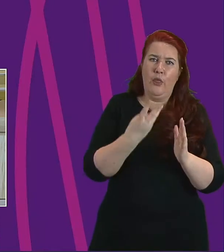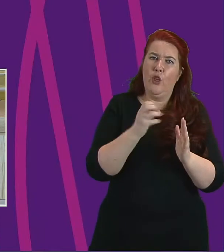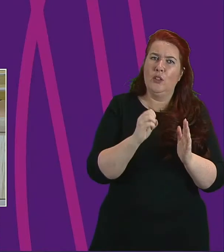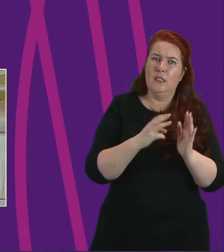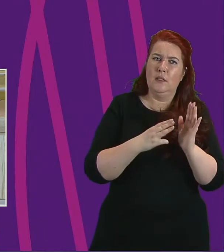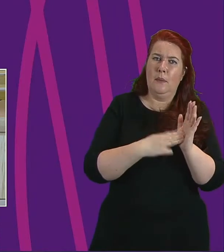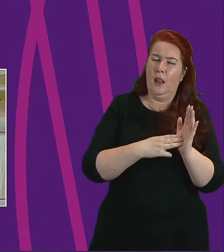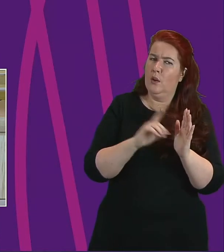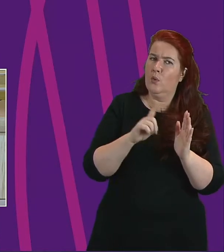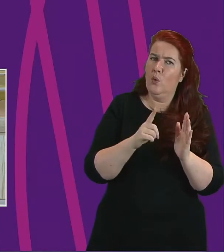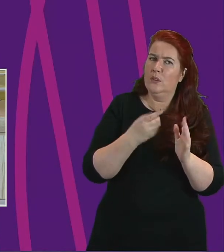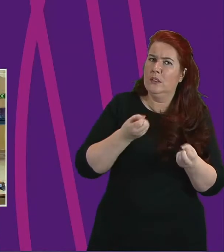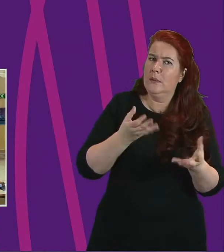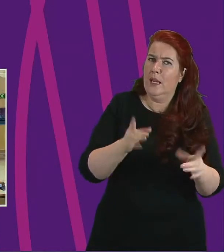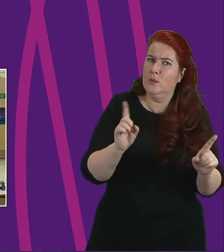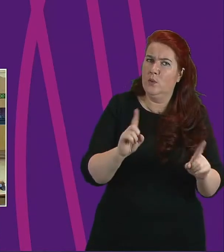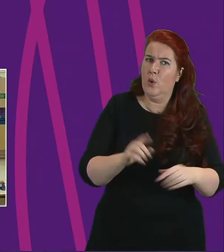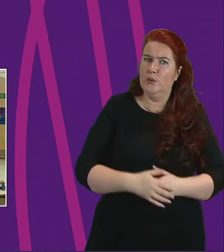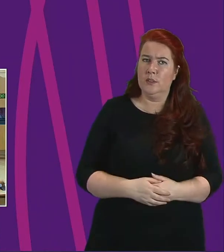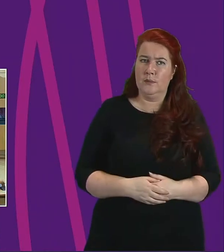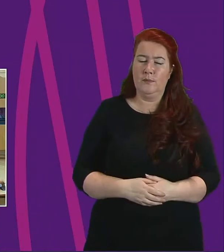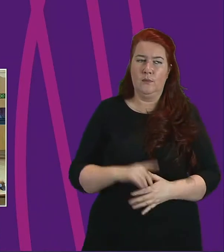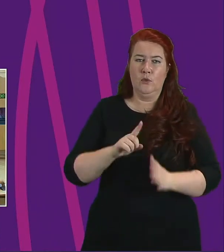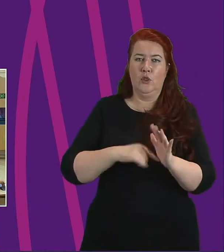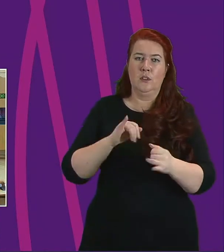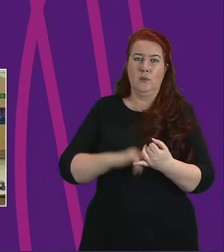for? John Swinney.